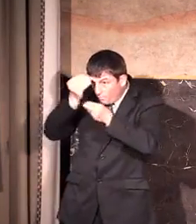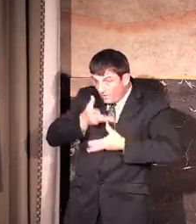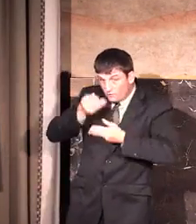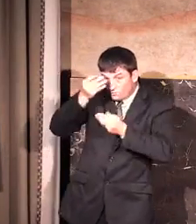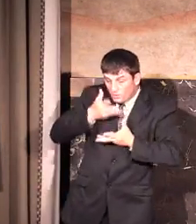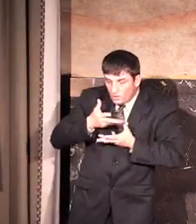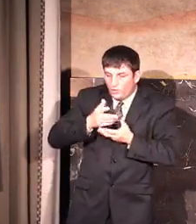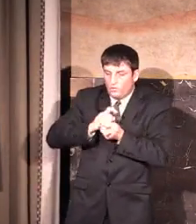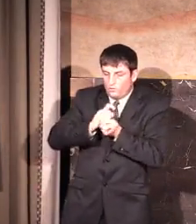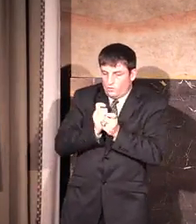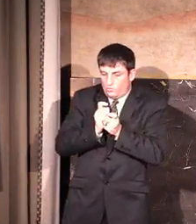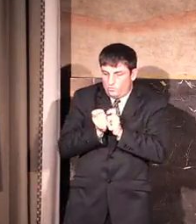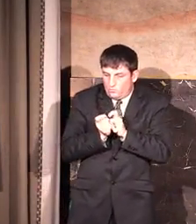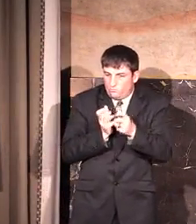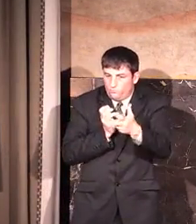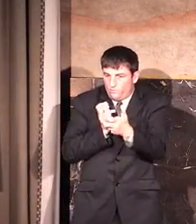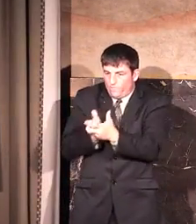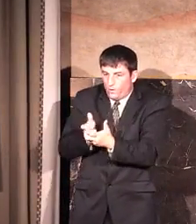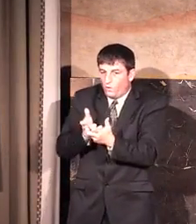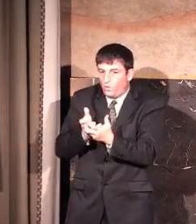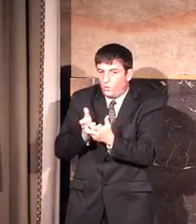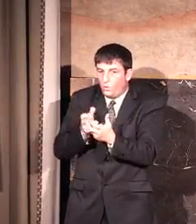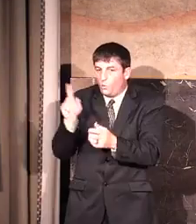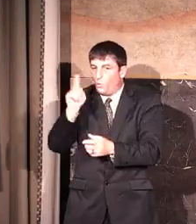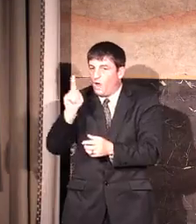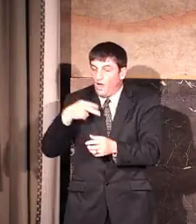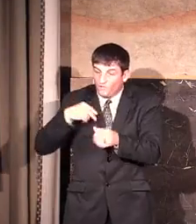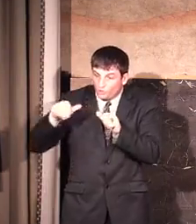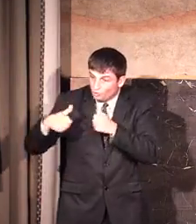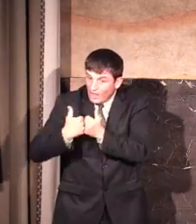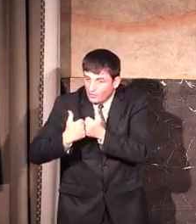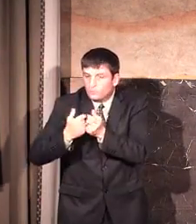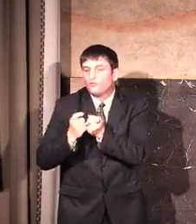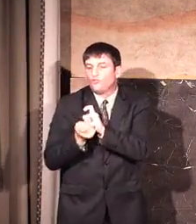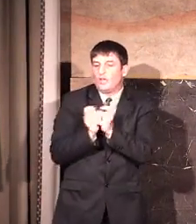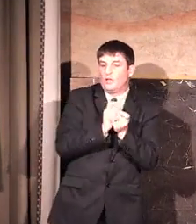then potentially adapting depending on where we're seeing challenges.